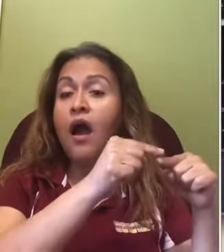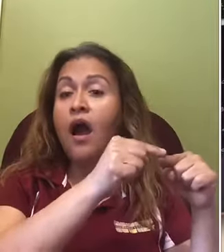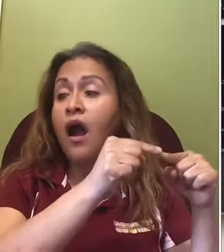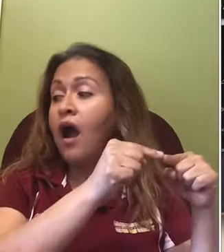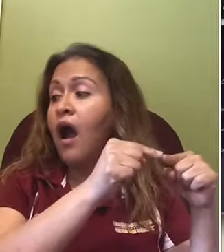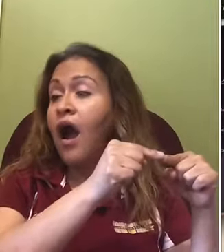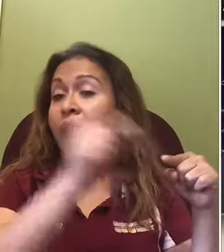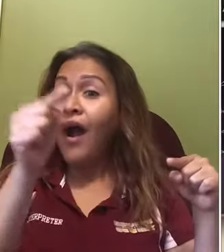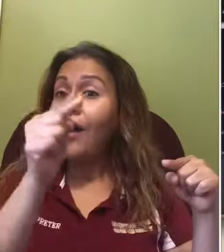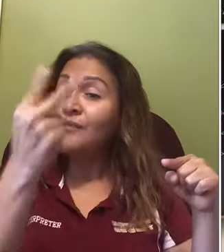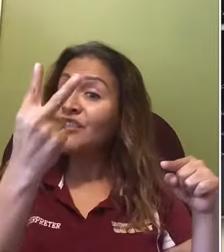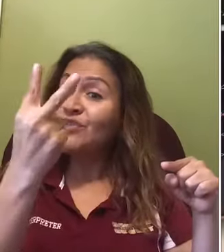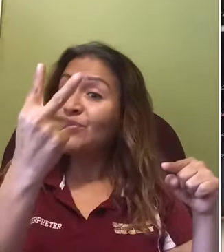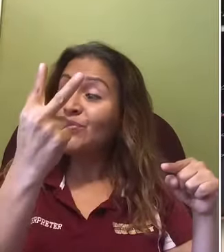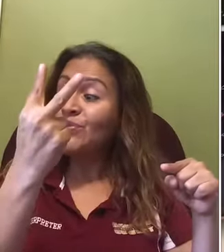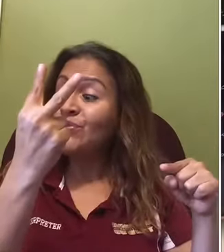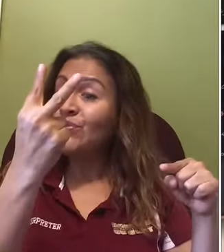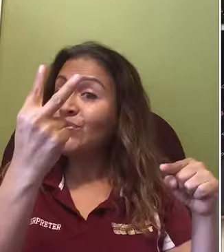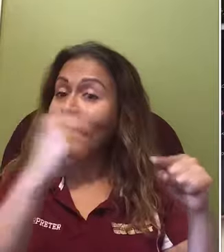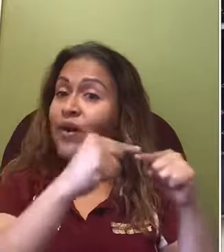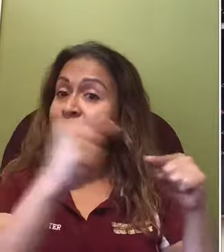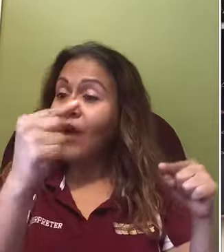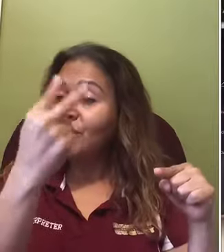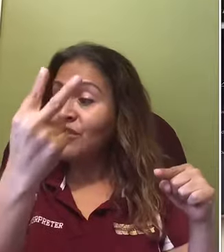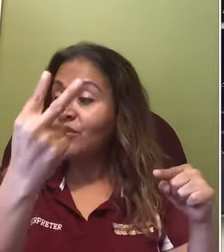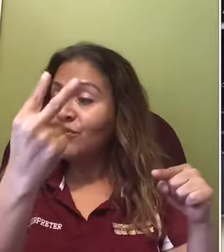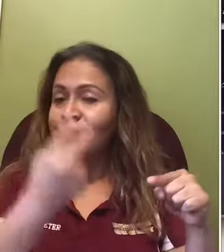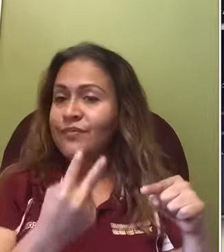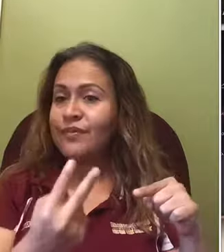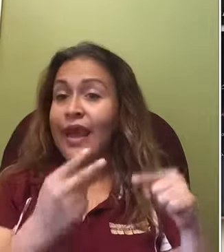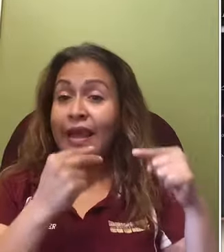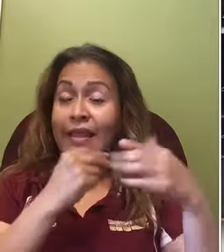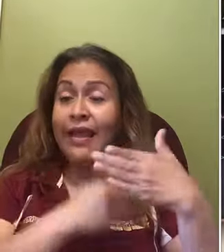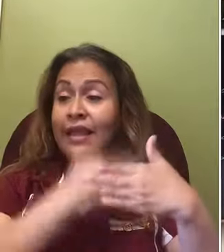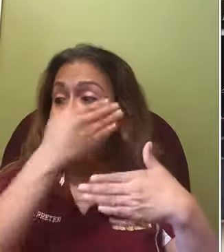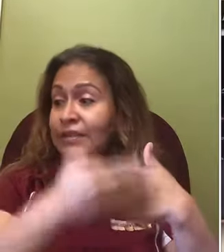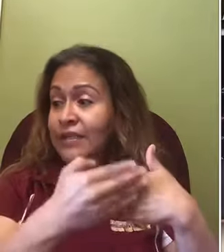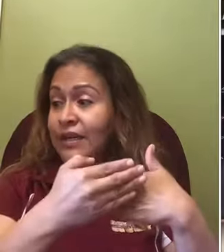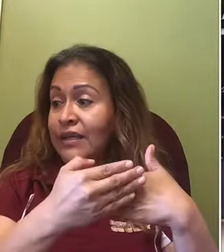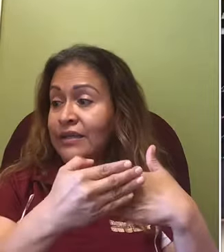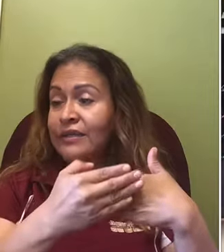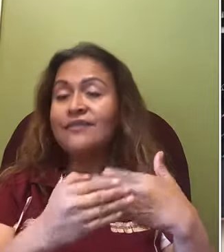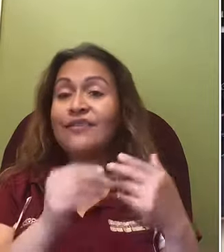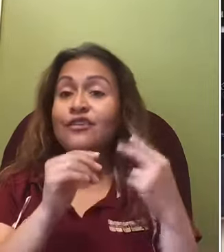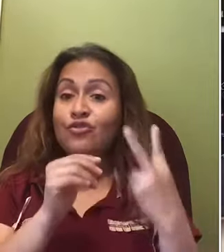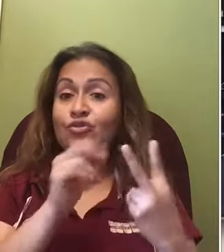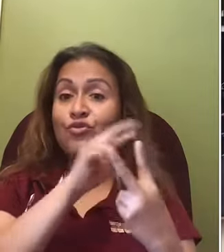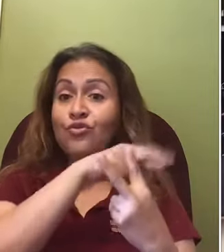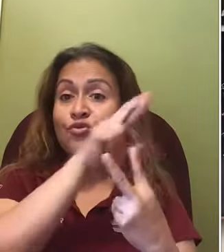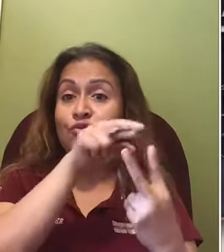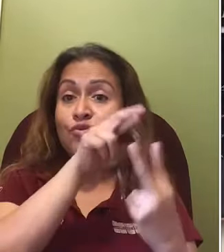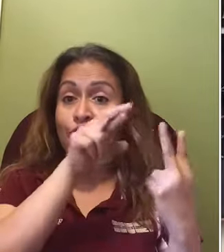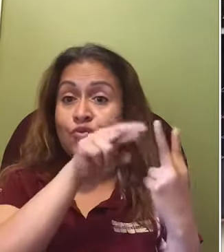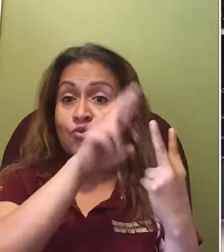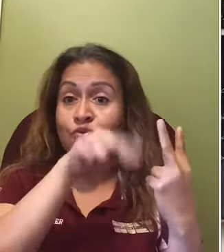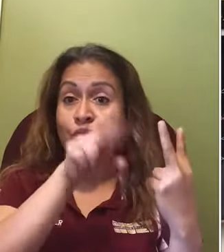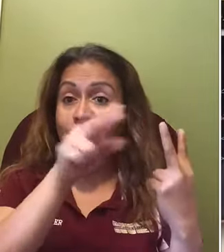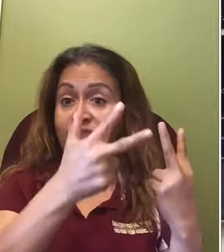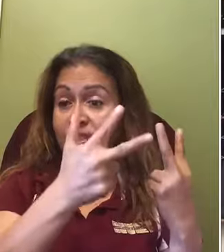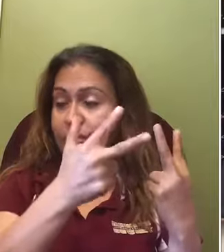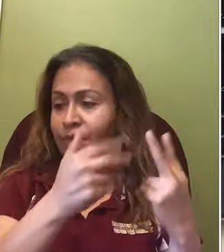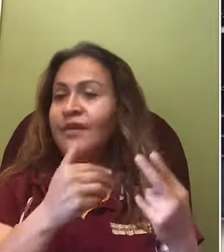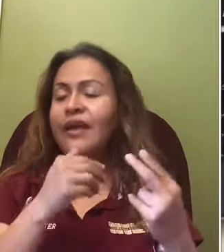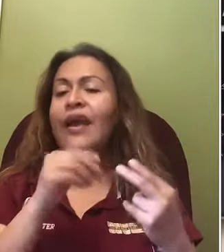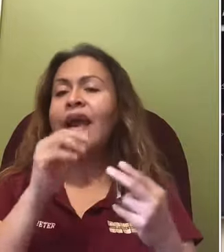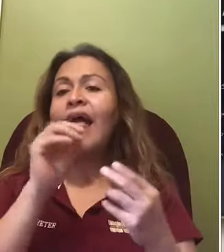2. Opposite is 2, and the adjacent is 2 square roots of 3. It's right next to it. It's adjacent to it. Adjacent means